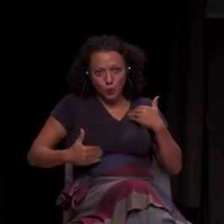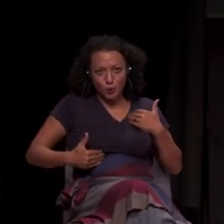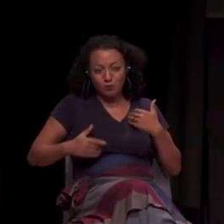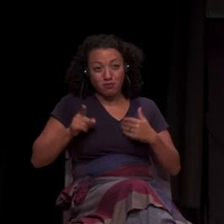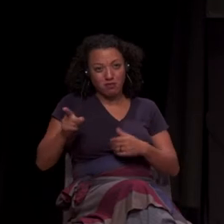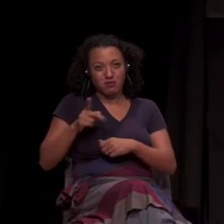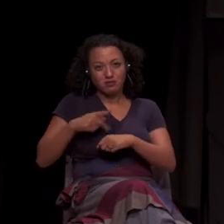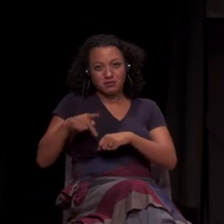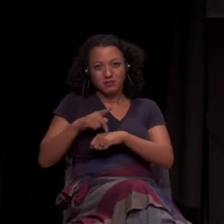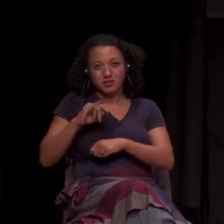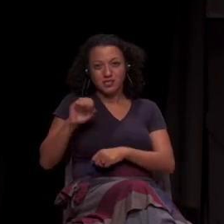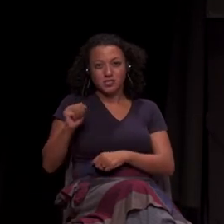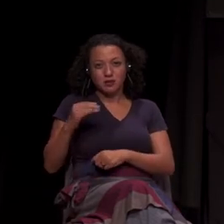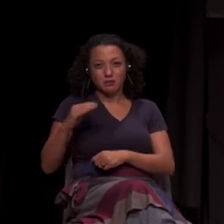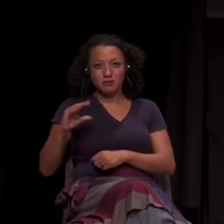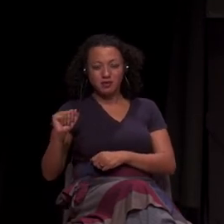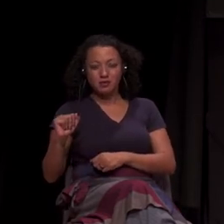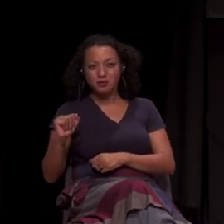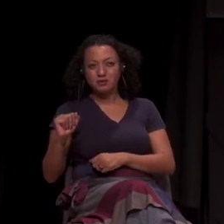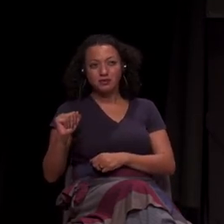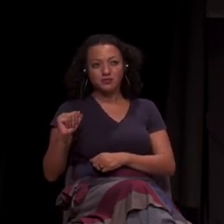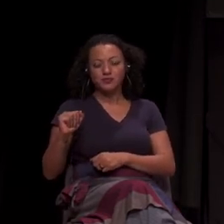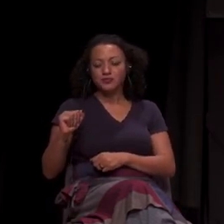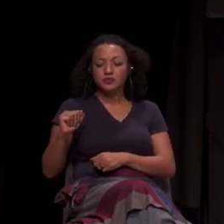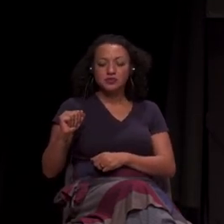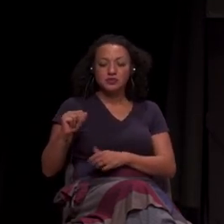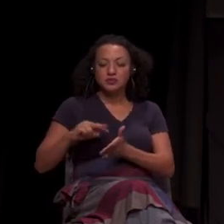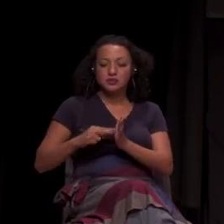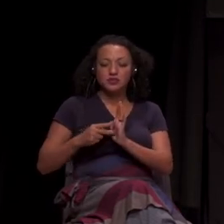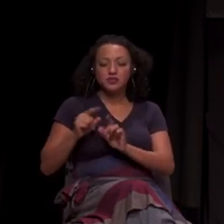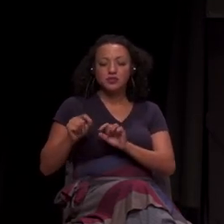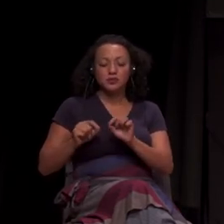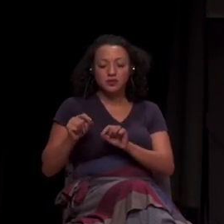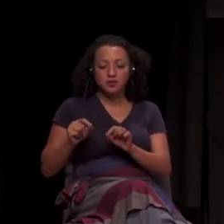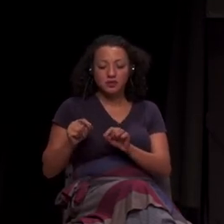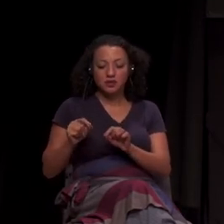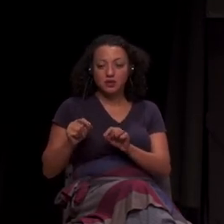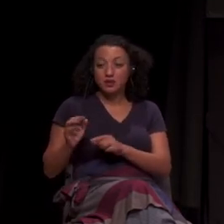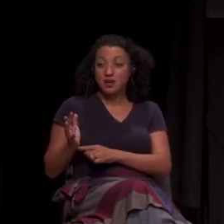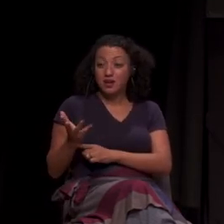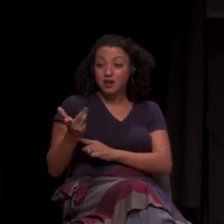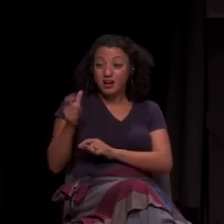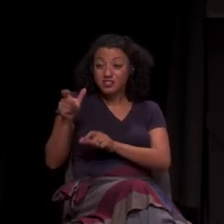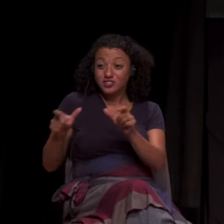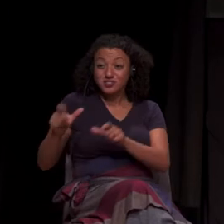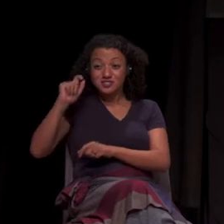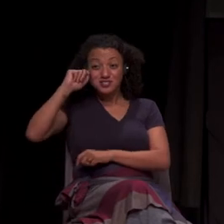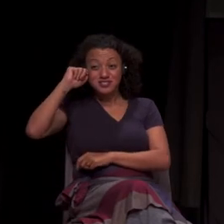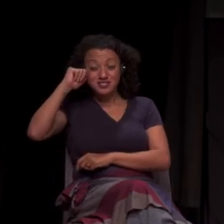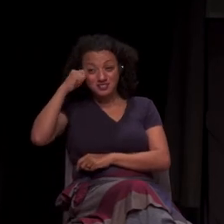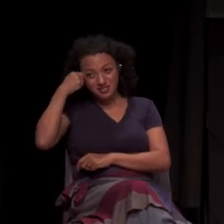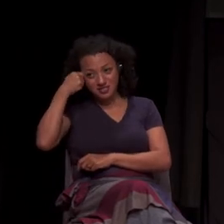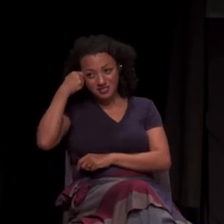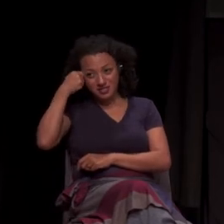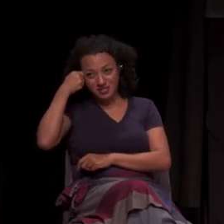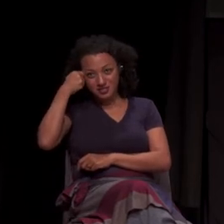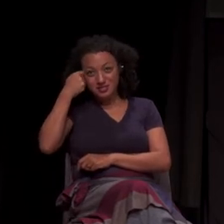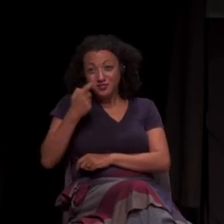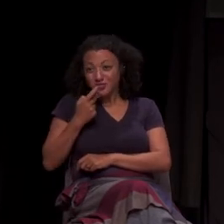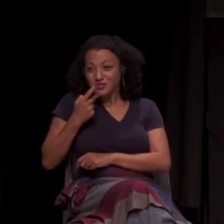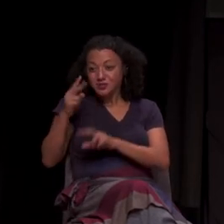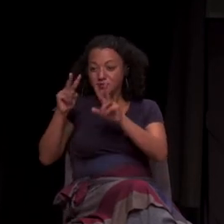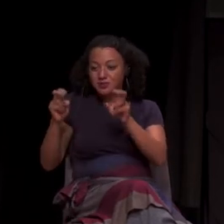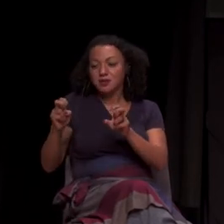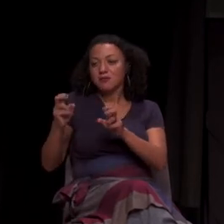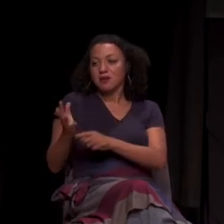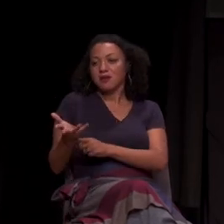was being done by black artists about black art. So the thing is, we had attempts